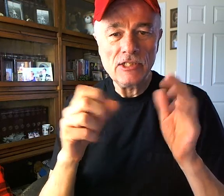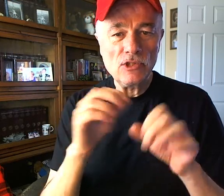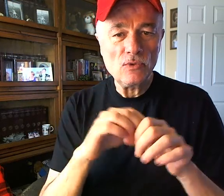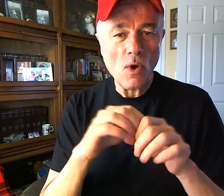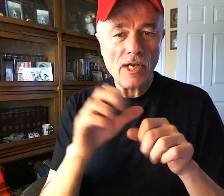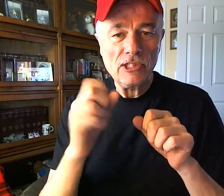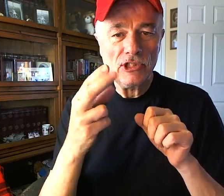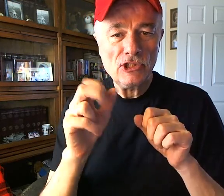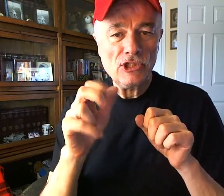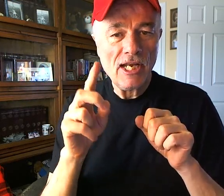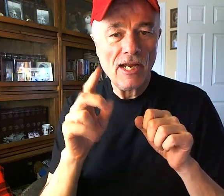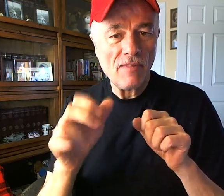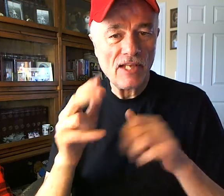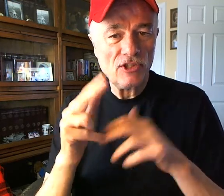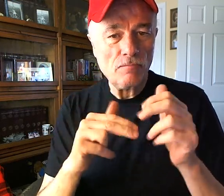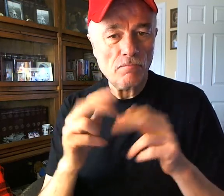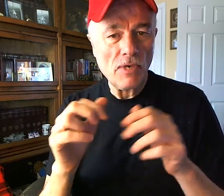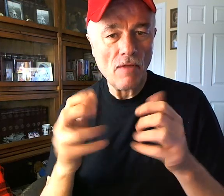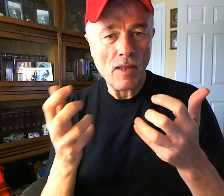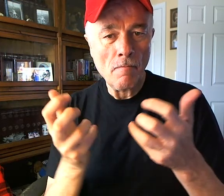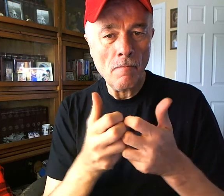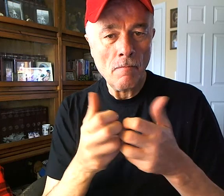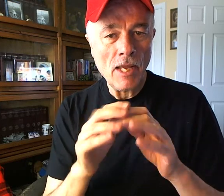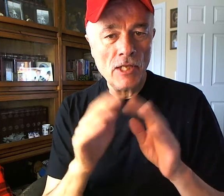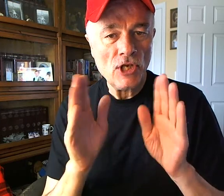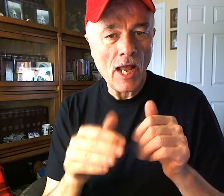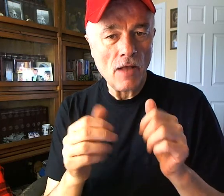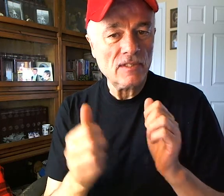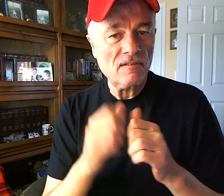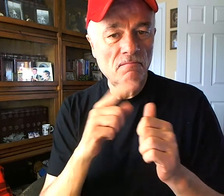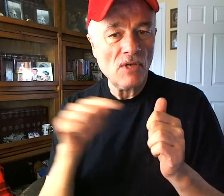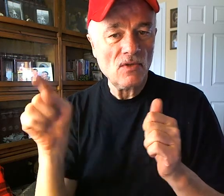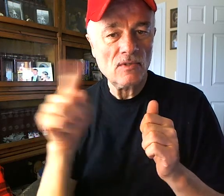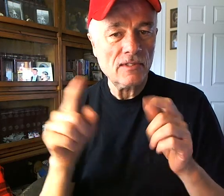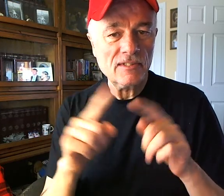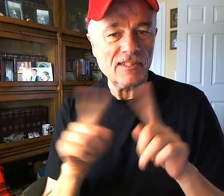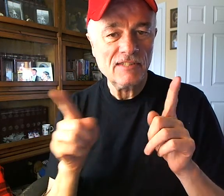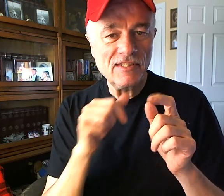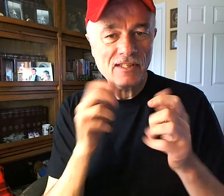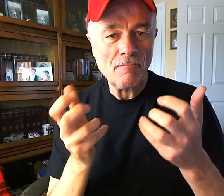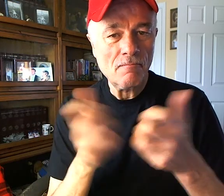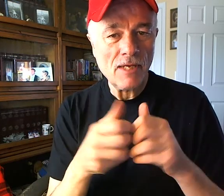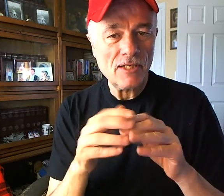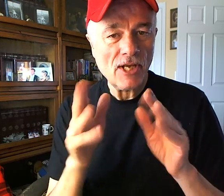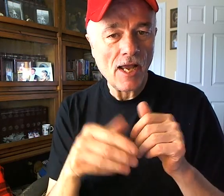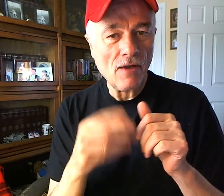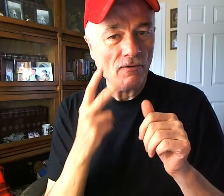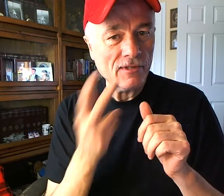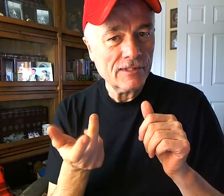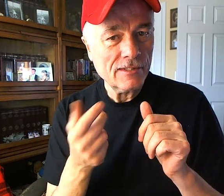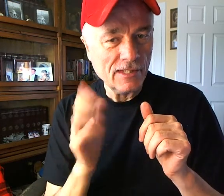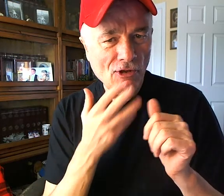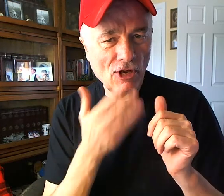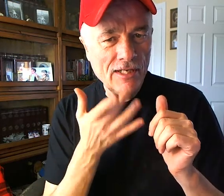I love it. It feels a lot bigger, right? Yeah. Now, we had a little bit of a problem when we were painting the walls is where to stop because your